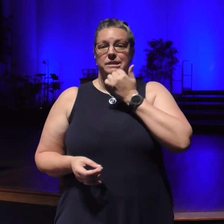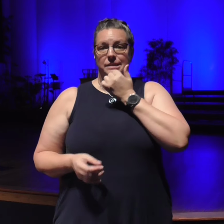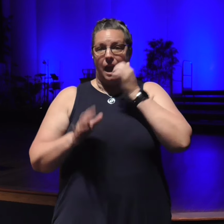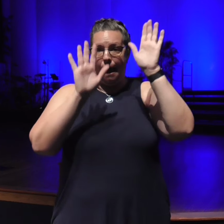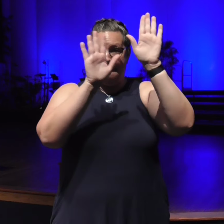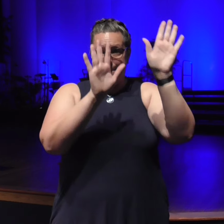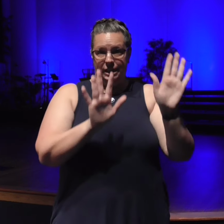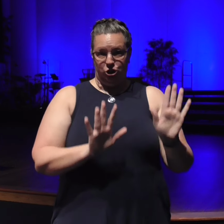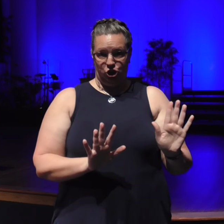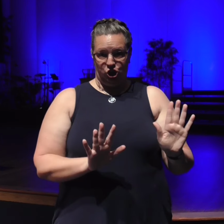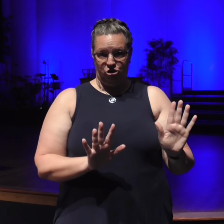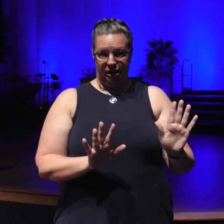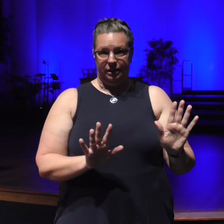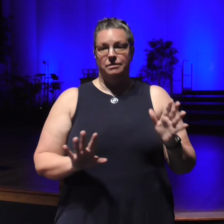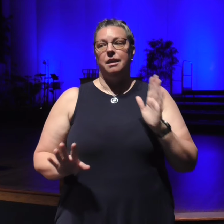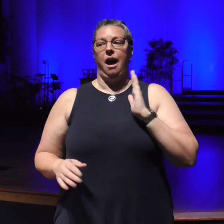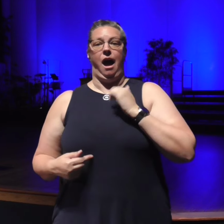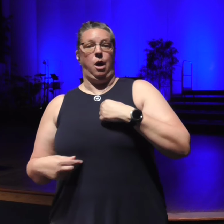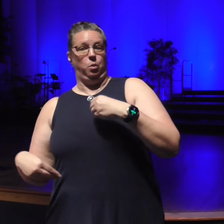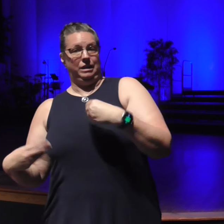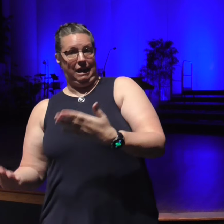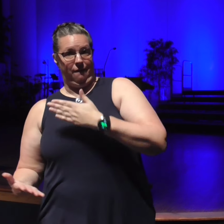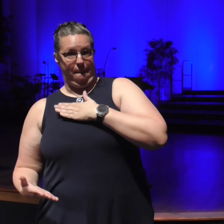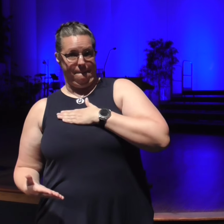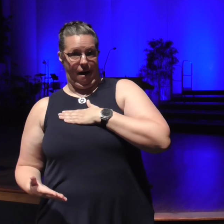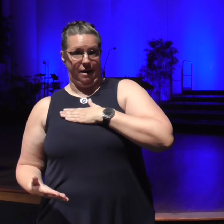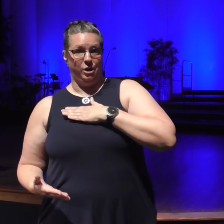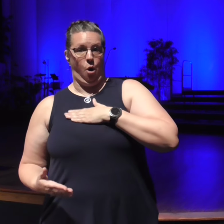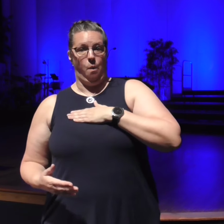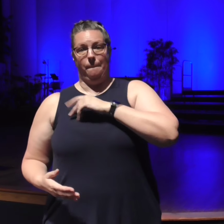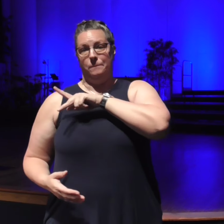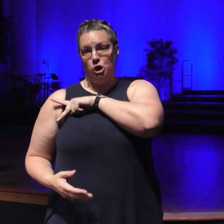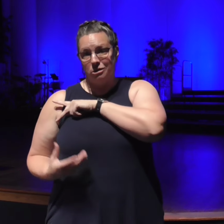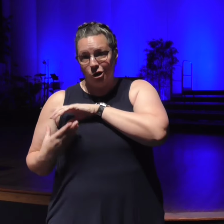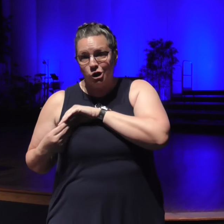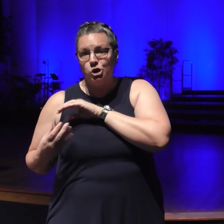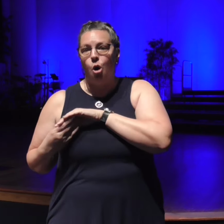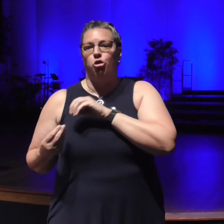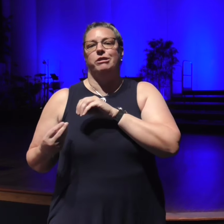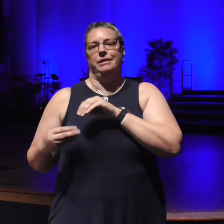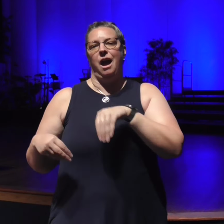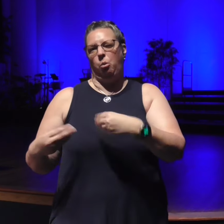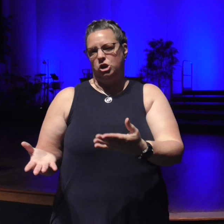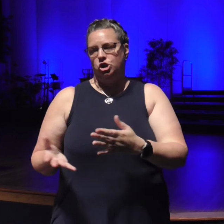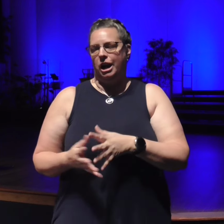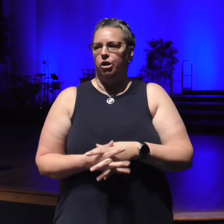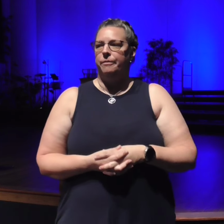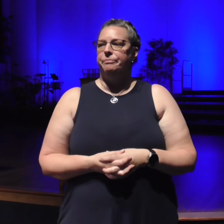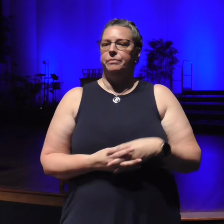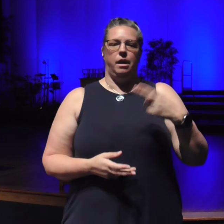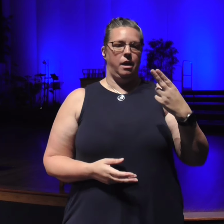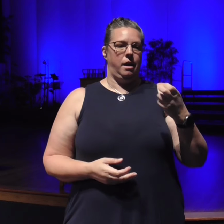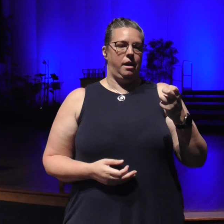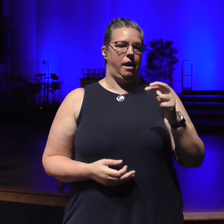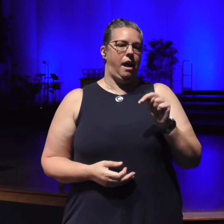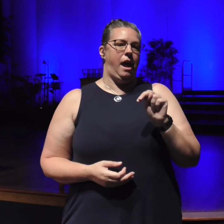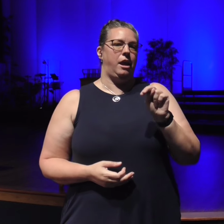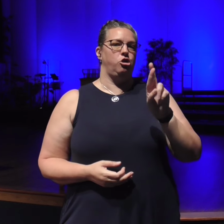give you some of my life. So I'm going to share my tapestry somewhat with you. Henry Ward Beecher